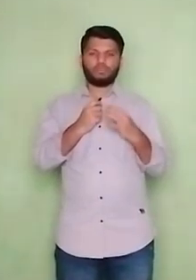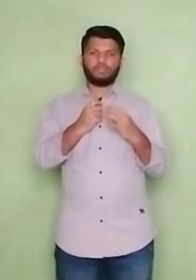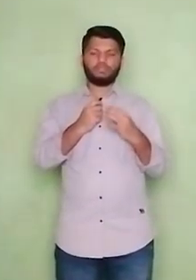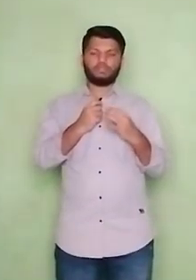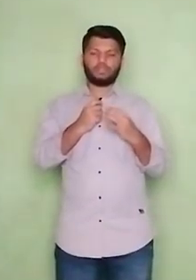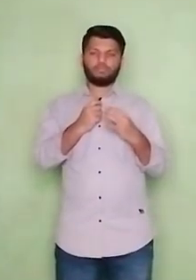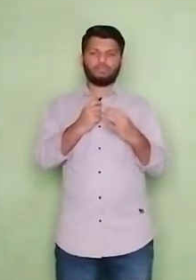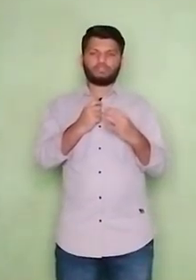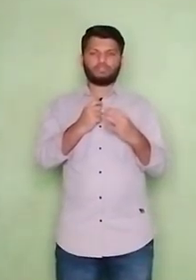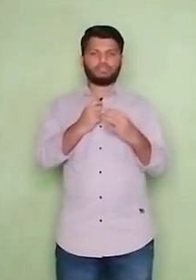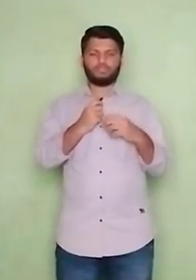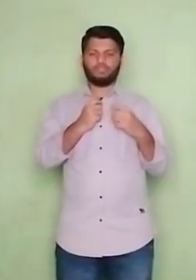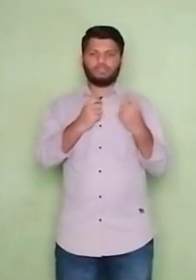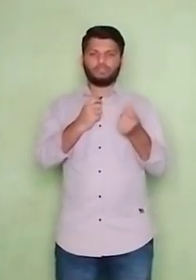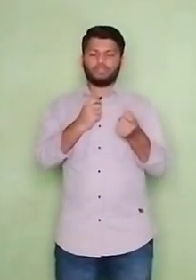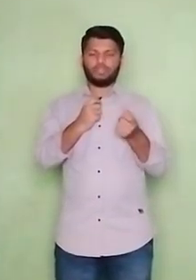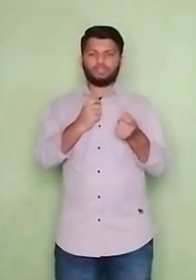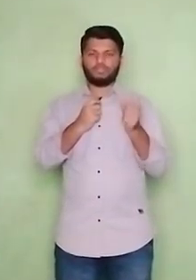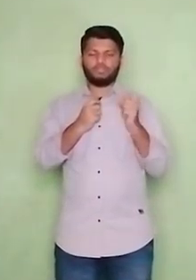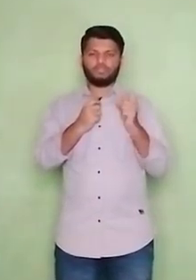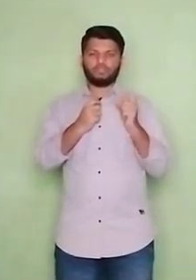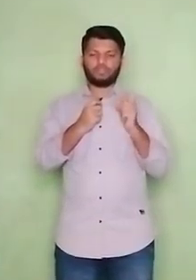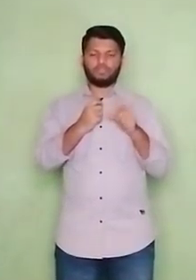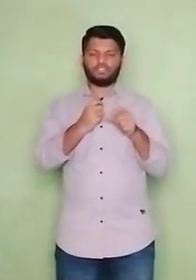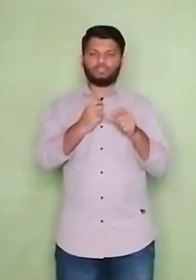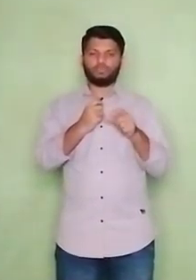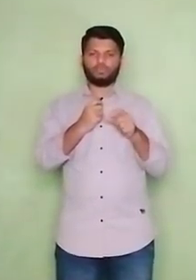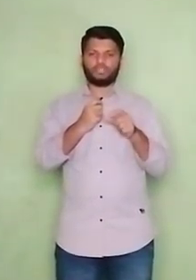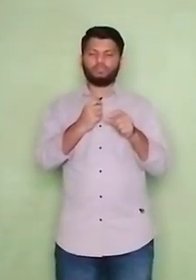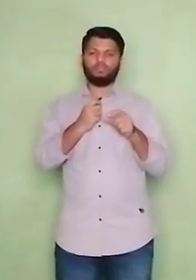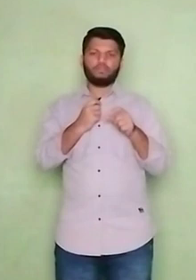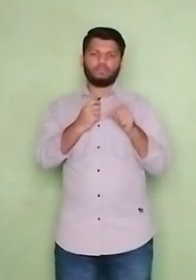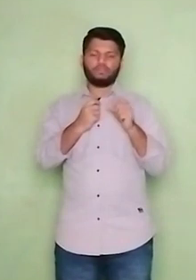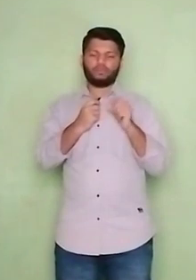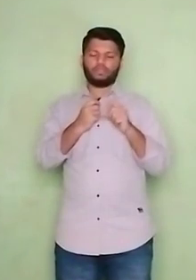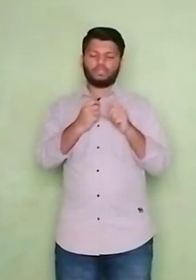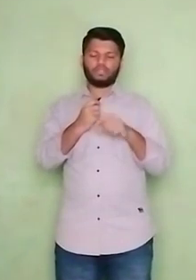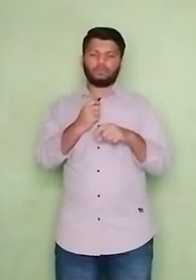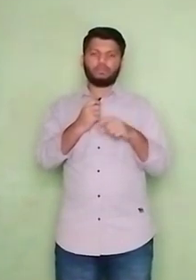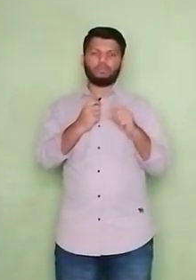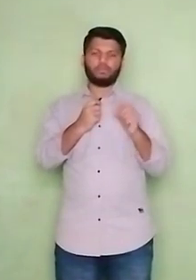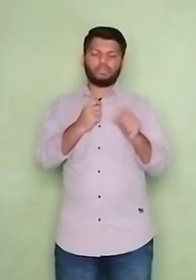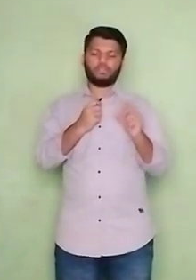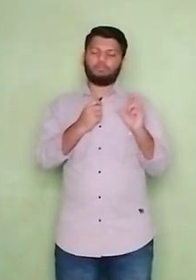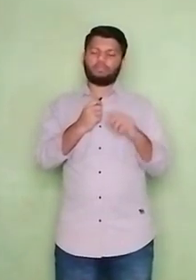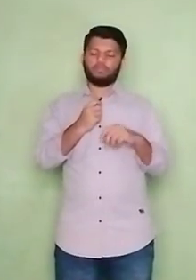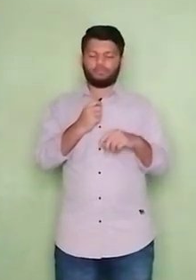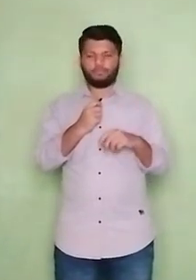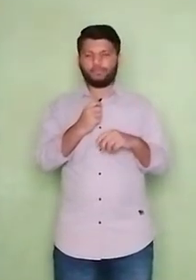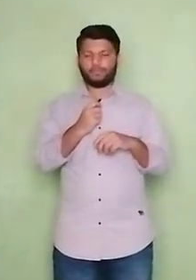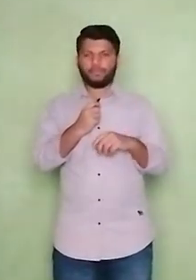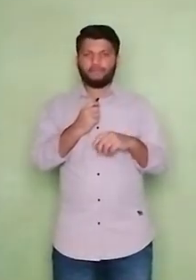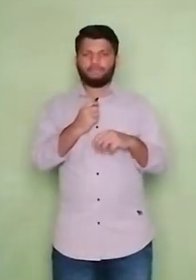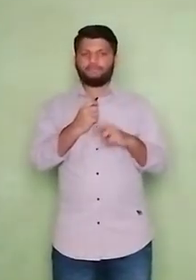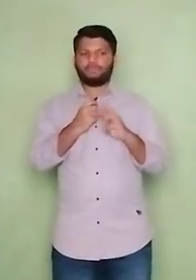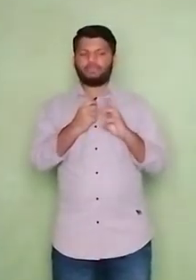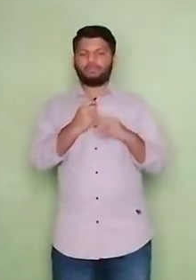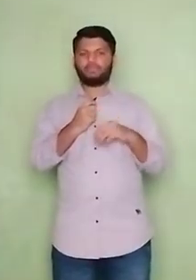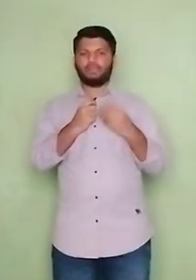completing the curly braces there is a condition to check or increment or decrement. Then the third